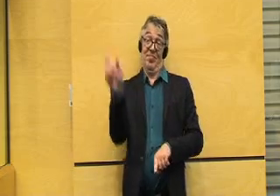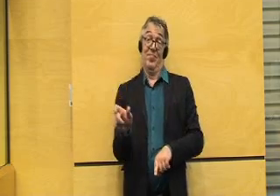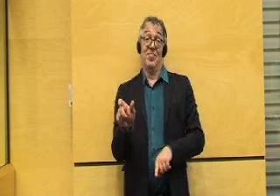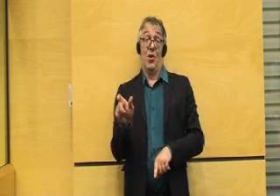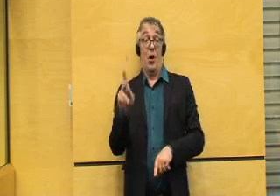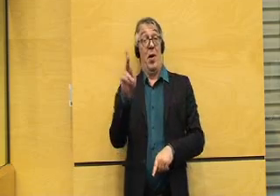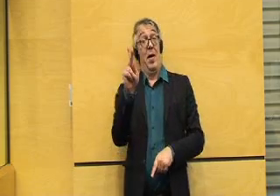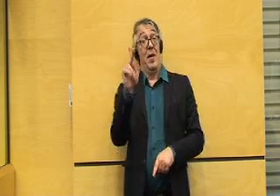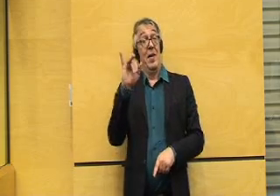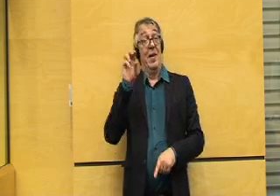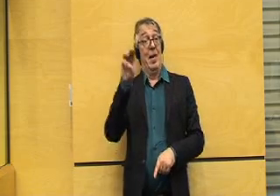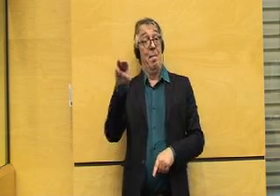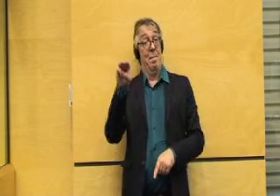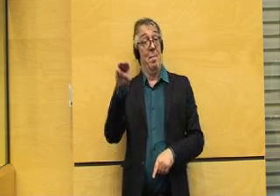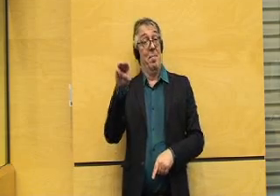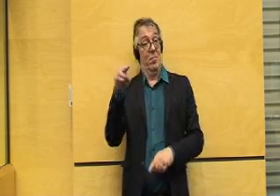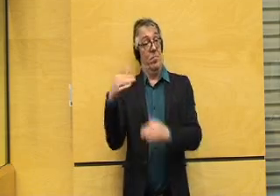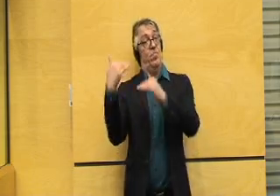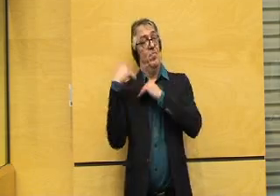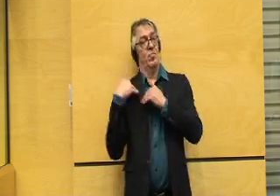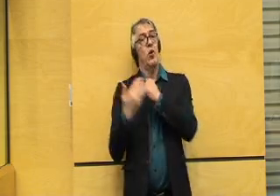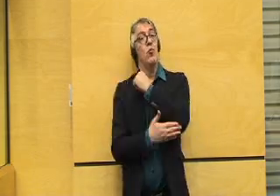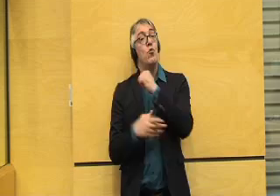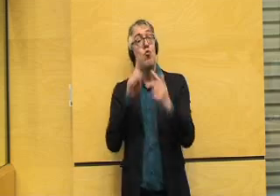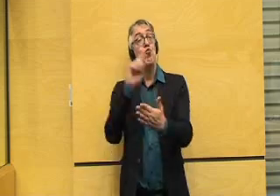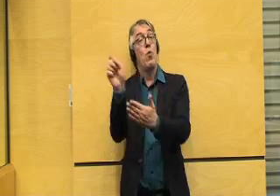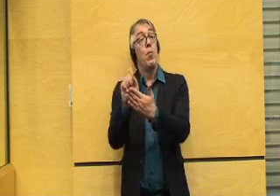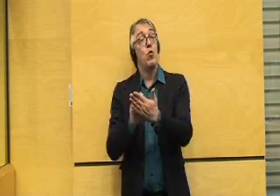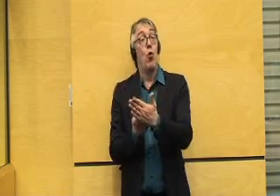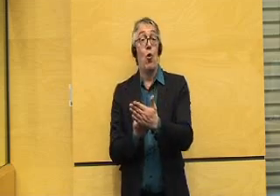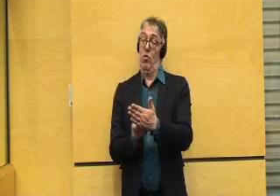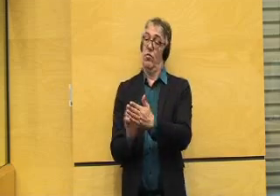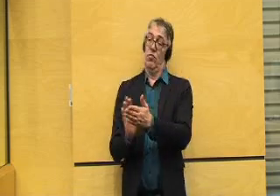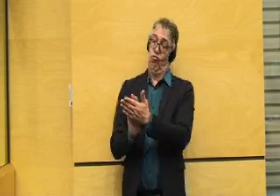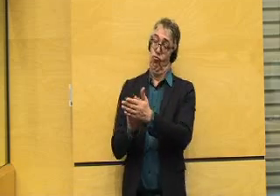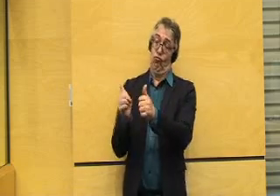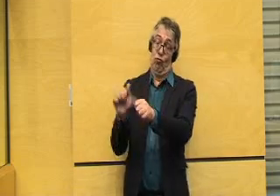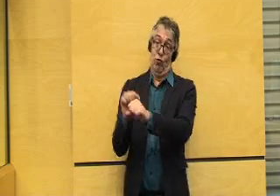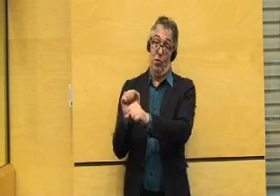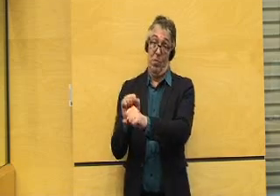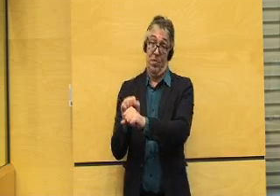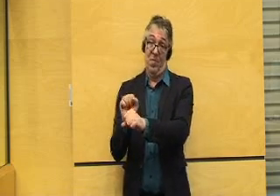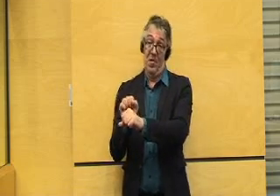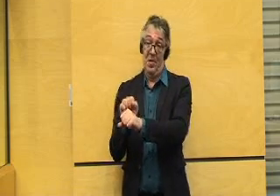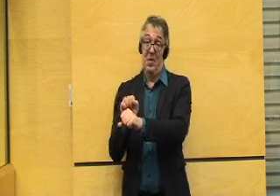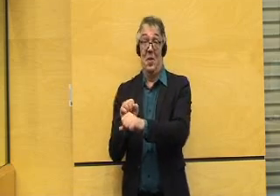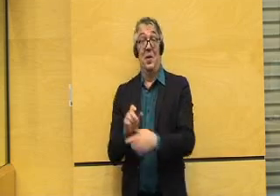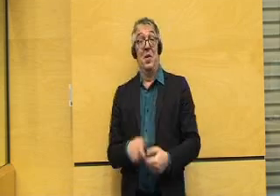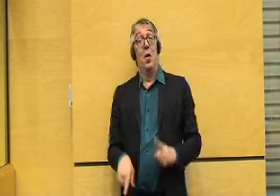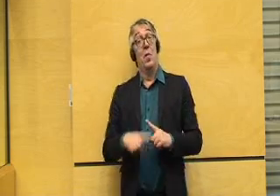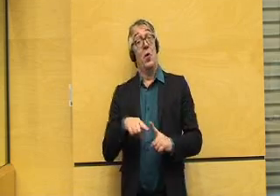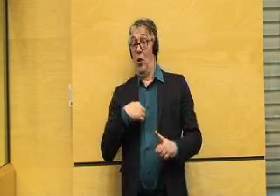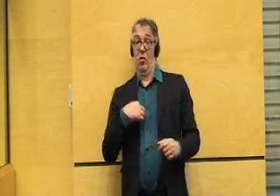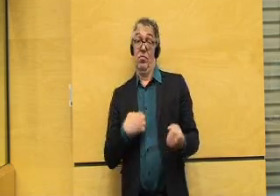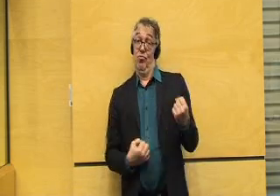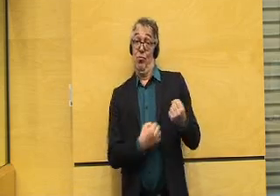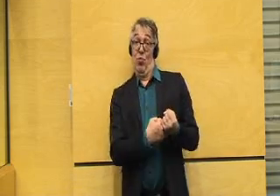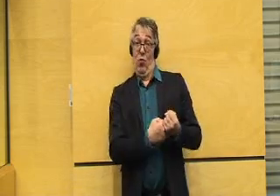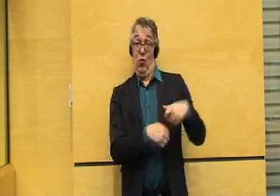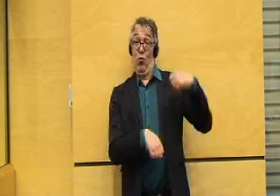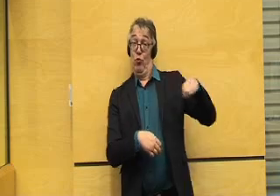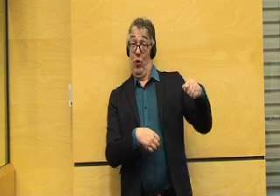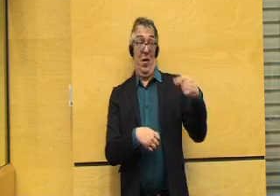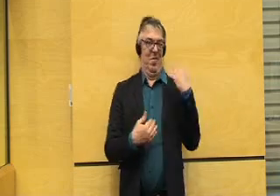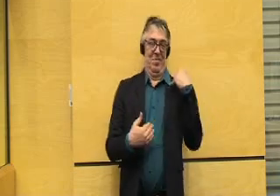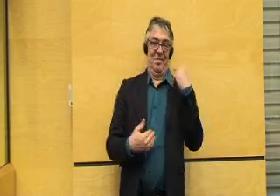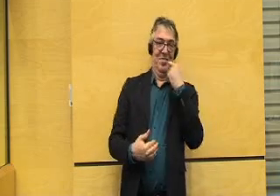nice job, nicely done, and also to echo what our chairperson has said. And I am sure that